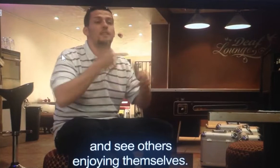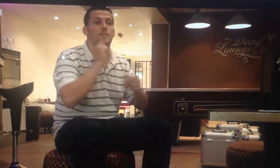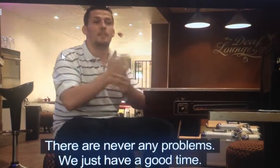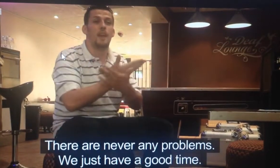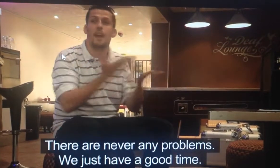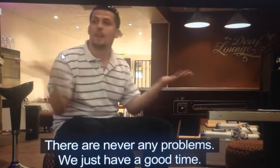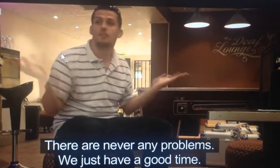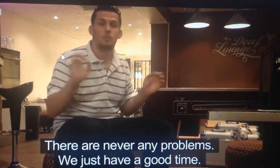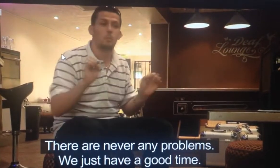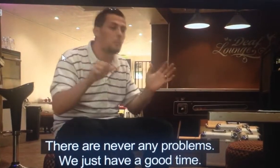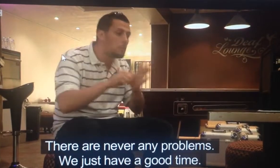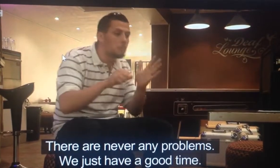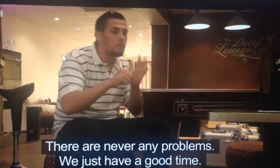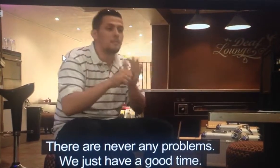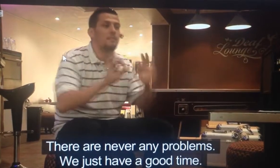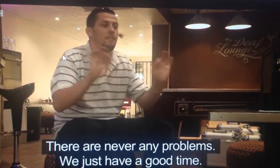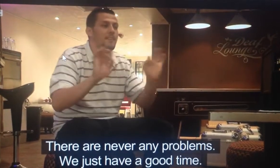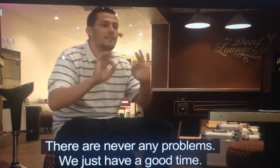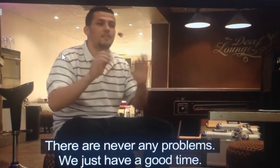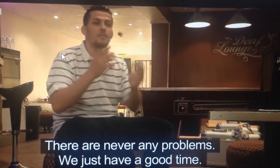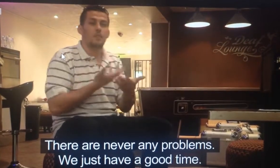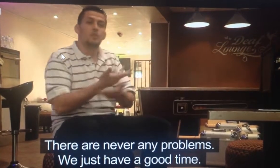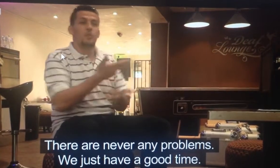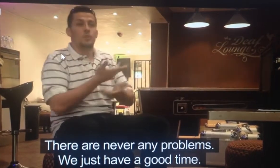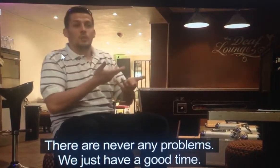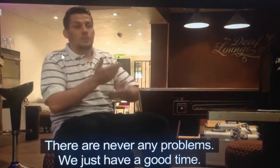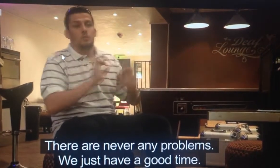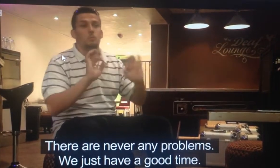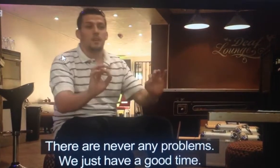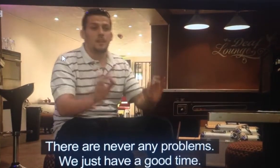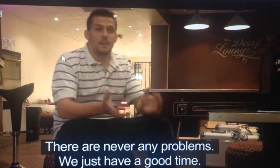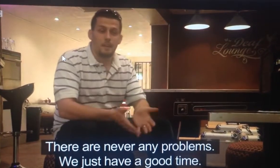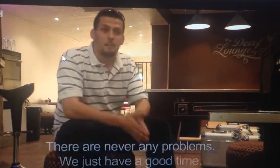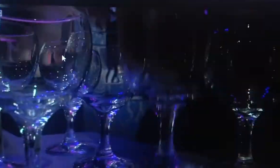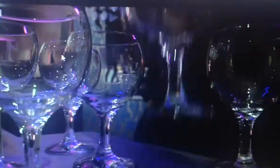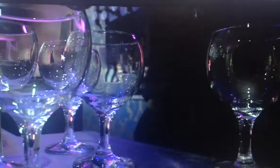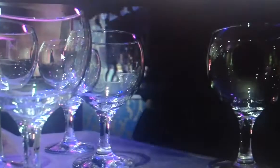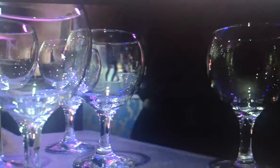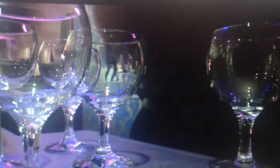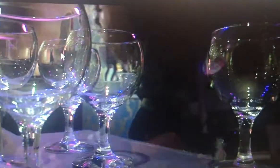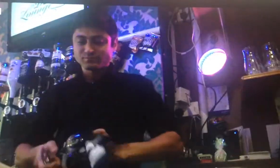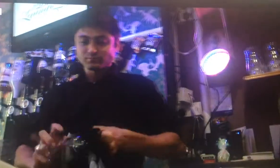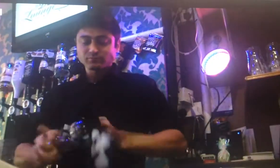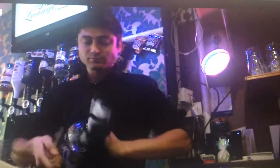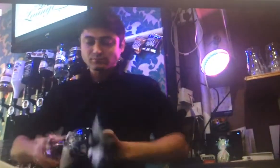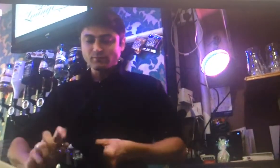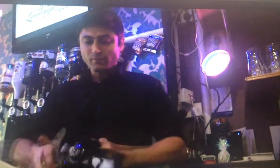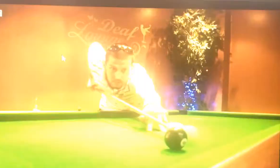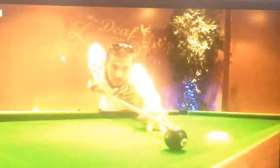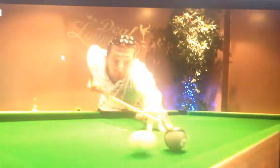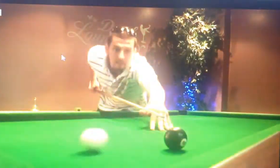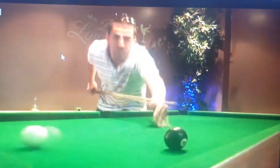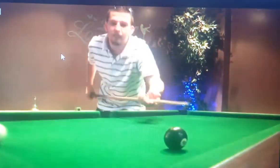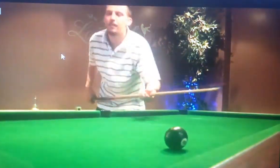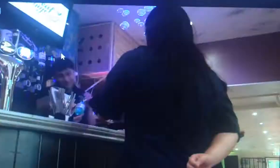There are never any problems, we just have a good time. She's up all night to the sun, I'm up all night to get sun, she's up all